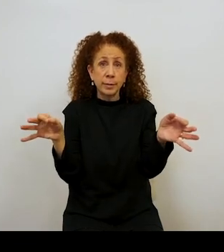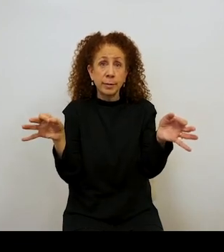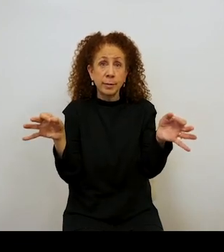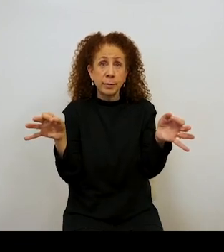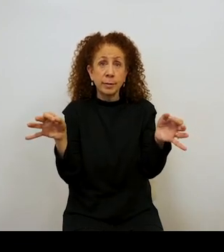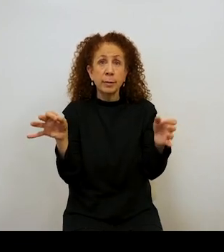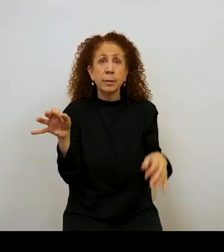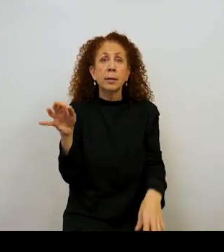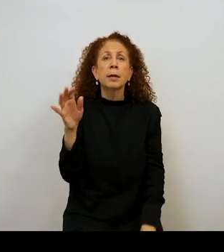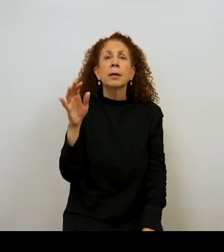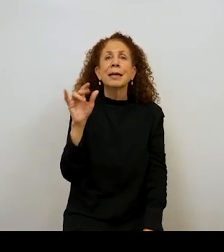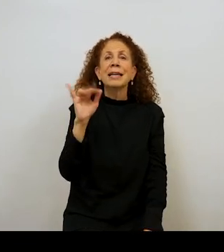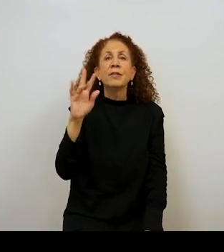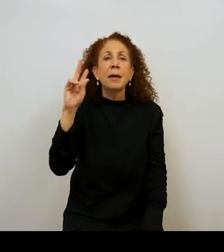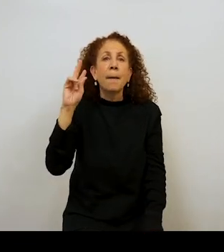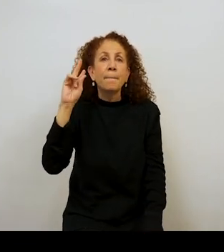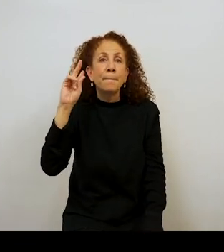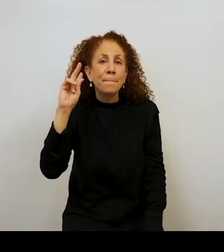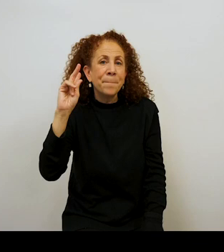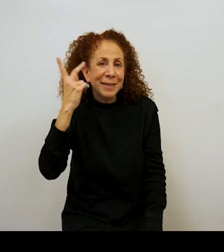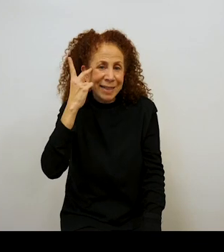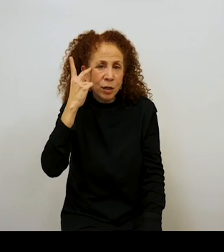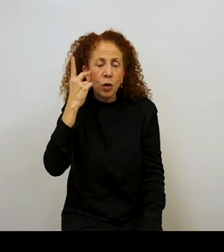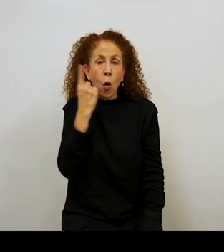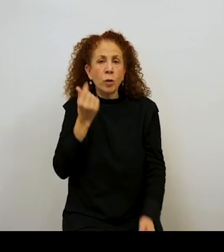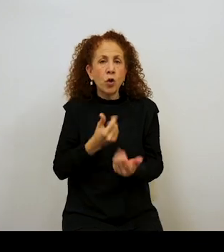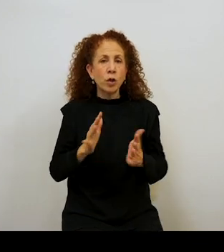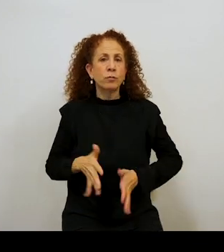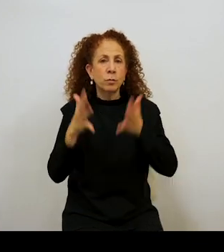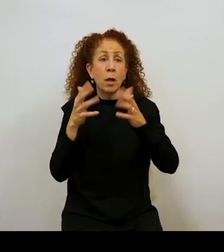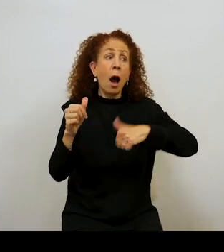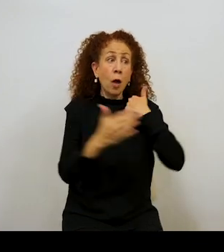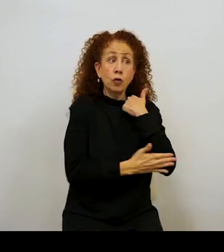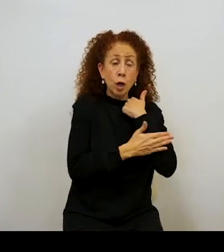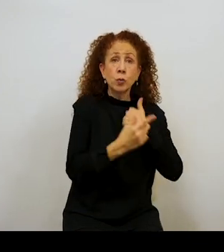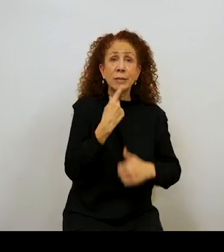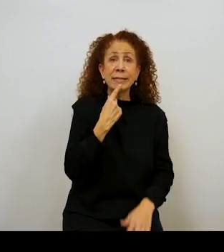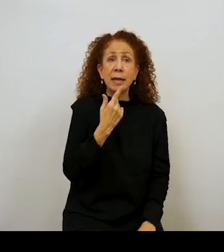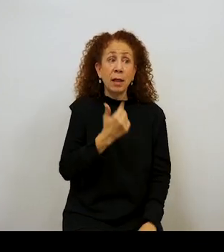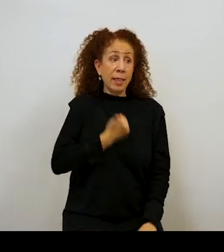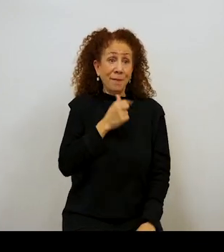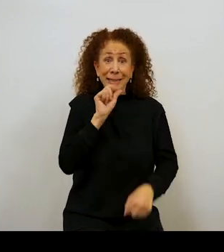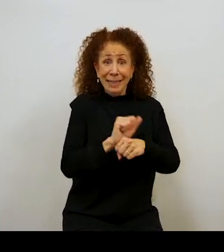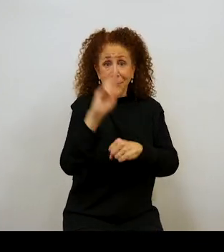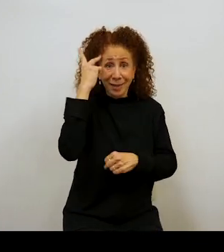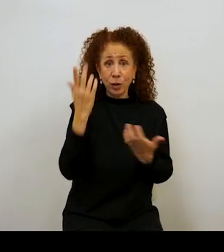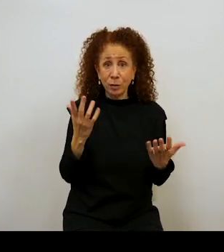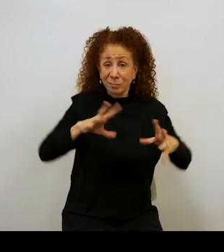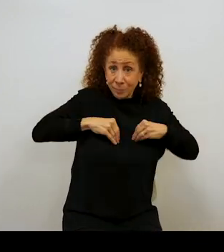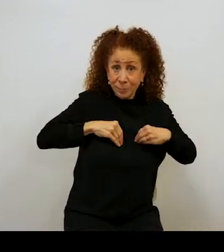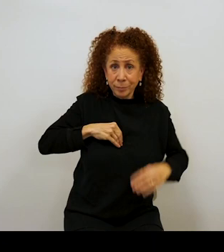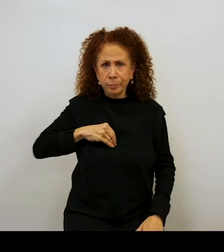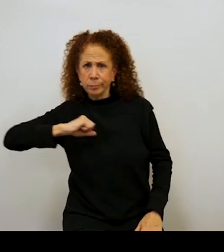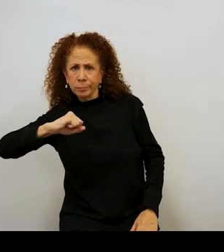political when attached to a mm-hmm. novel, there's always some anxiety around it. Yeah. And there are other countries which recognize life is political. Yeah. You know, that there